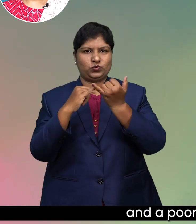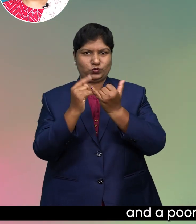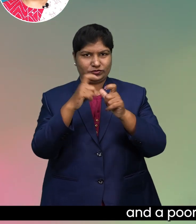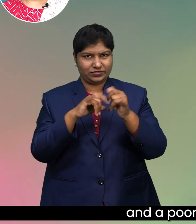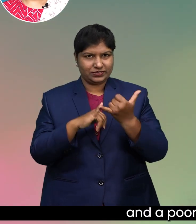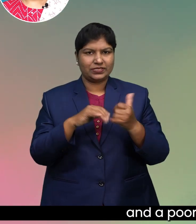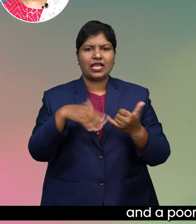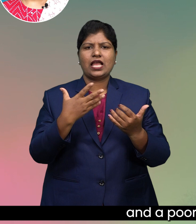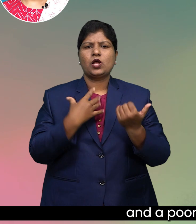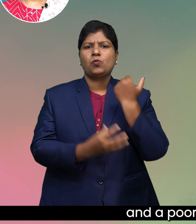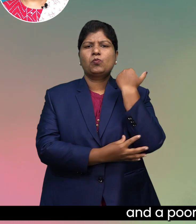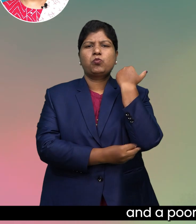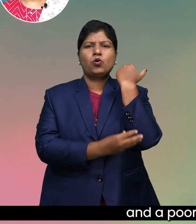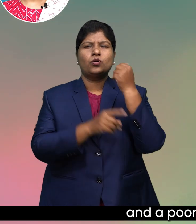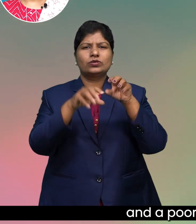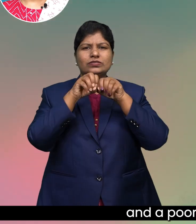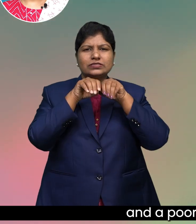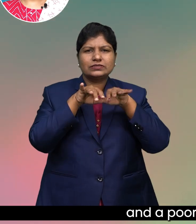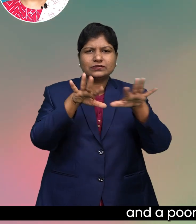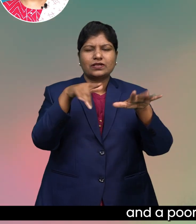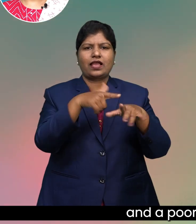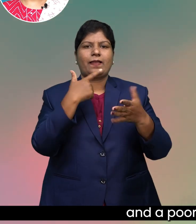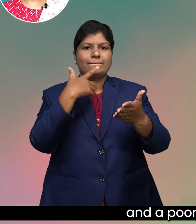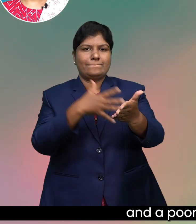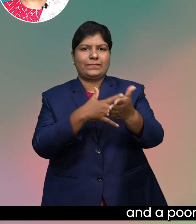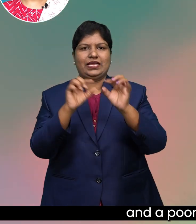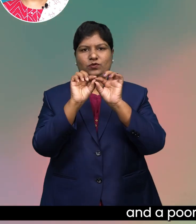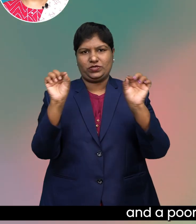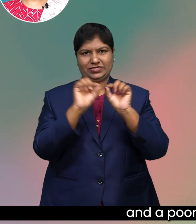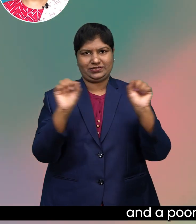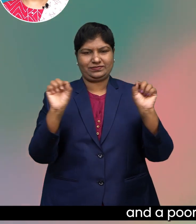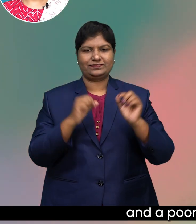and a poor supply of blood vessels.